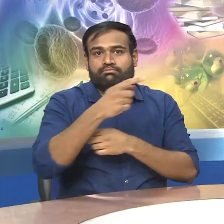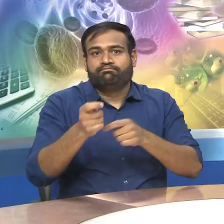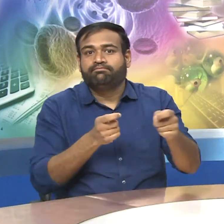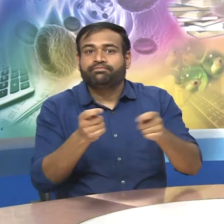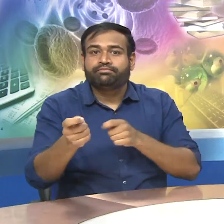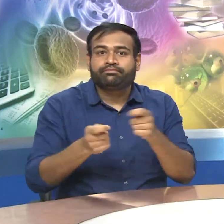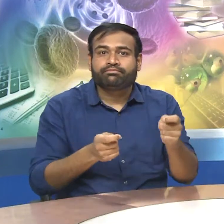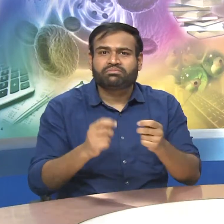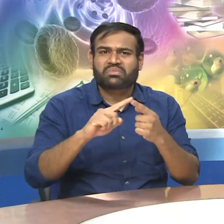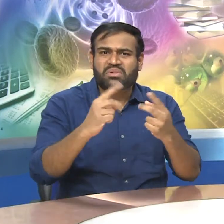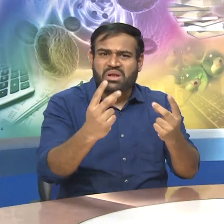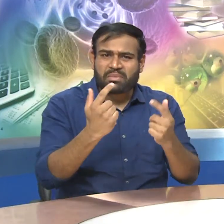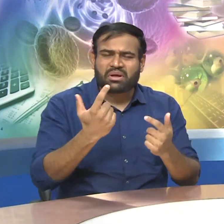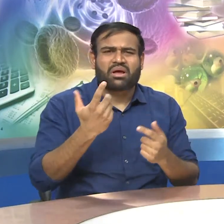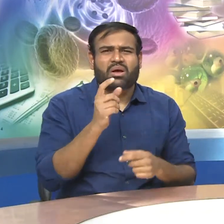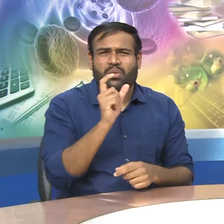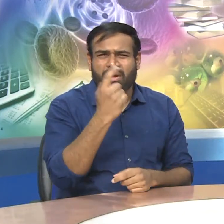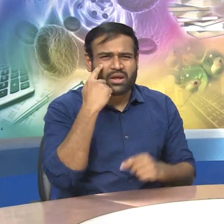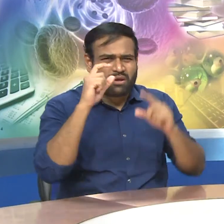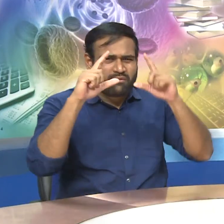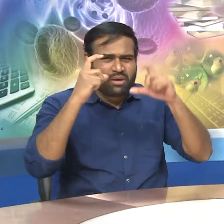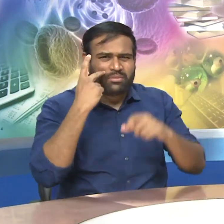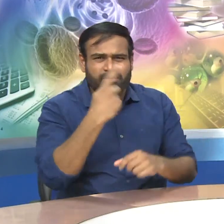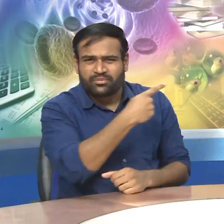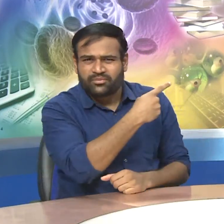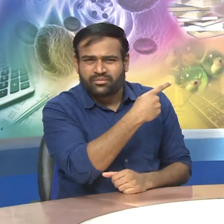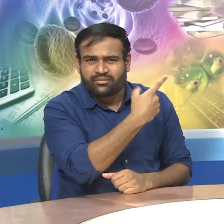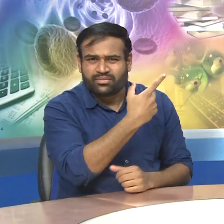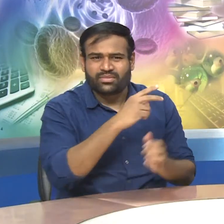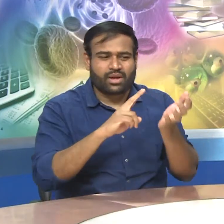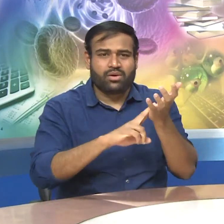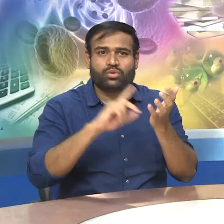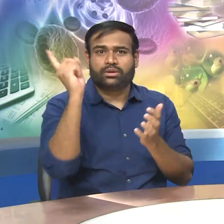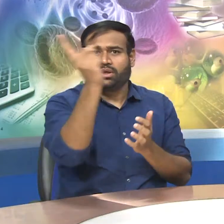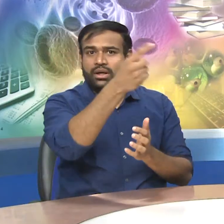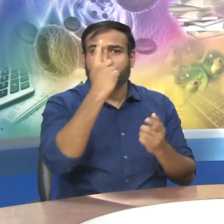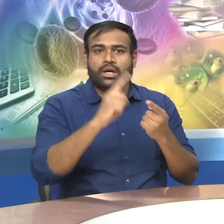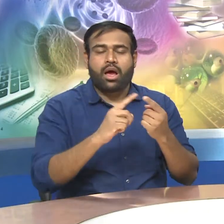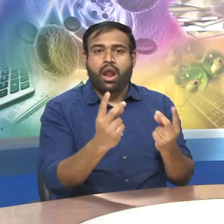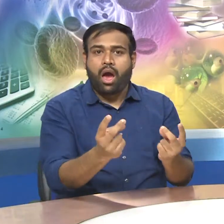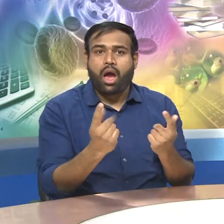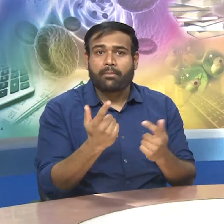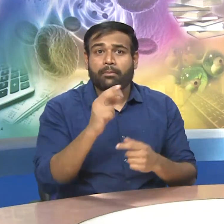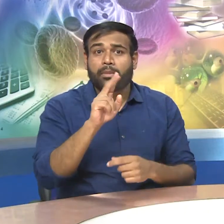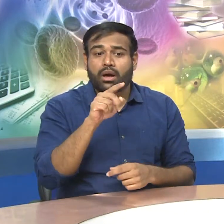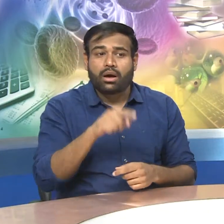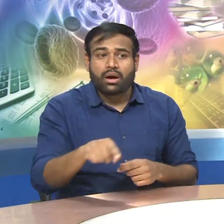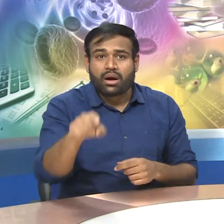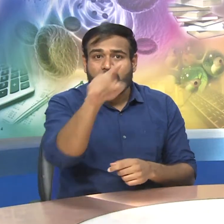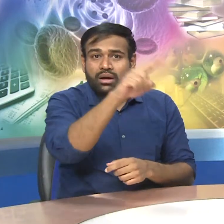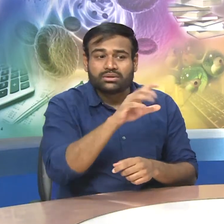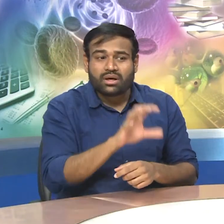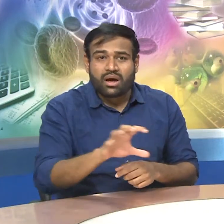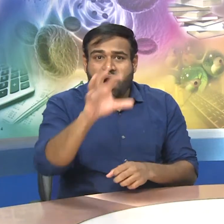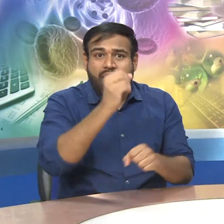under an ultra constitutional setup that can be proclaimed by the President of